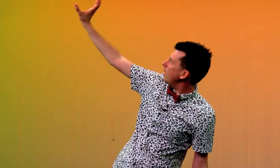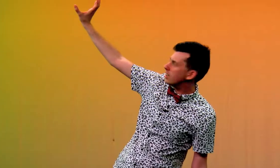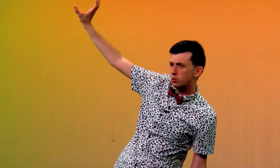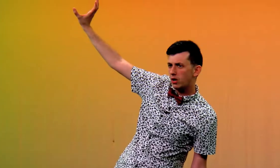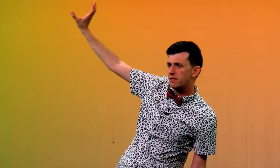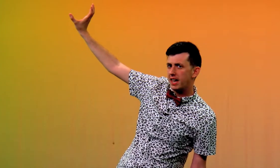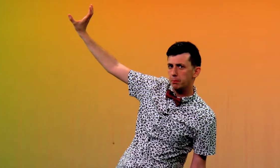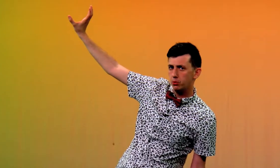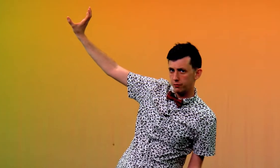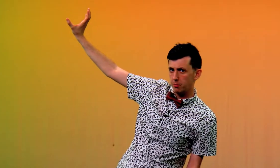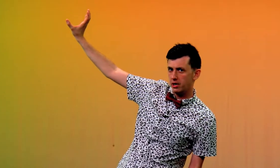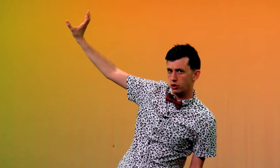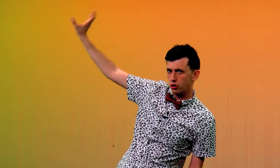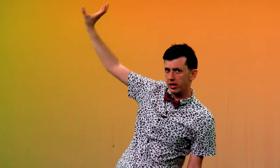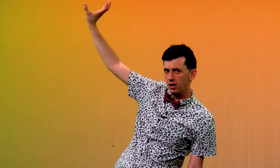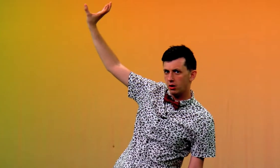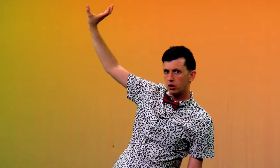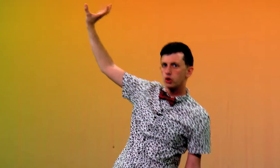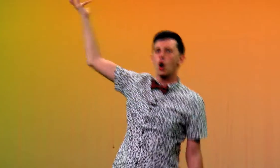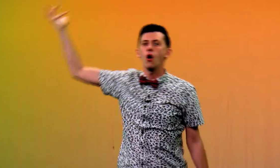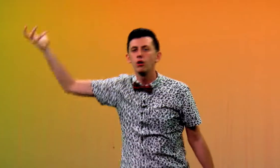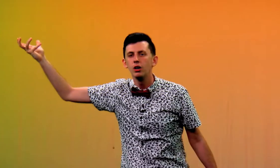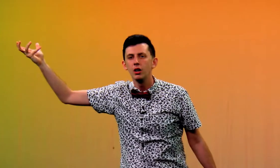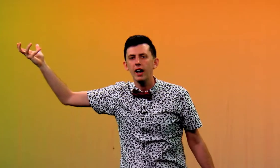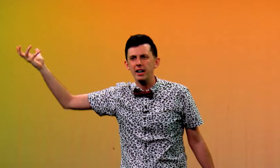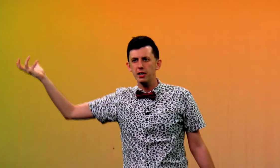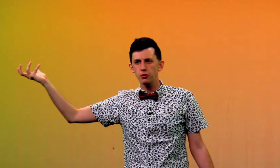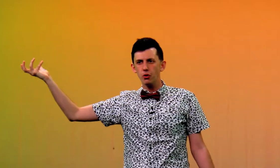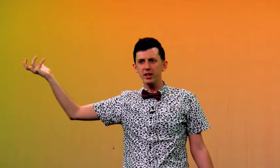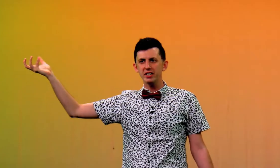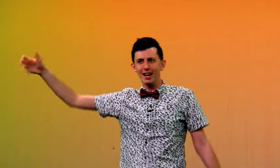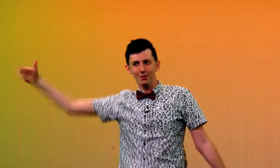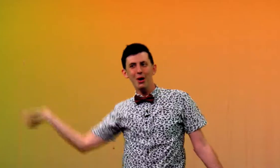plucked one of the apples from his tree and he threw it down.